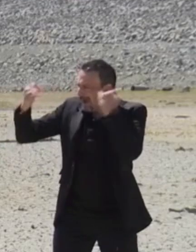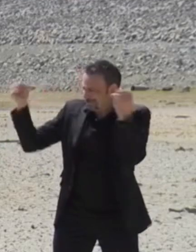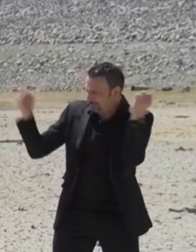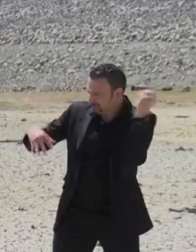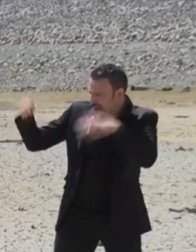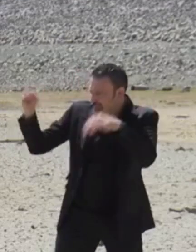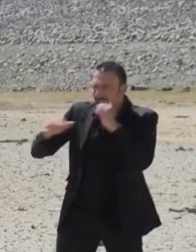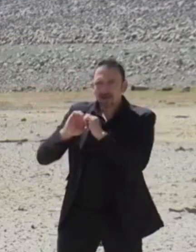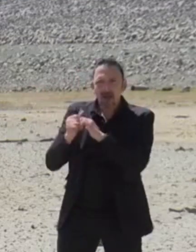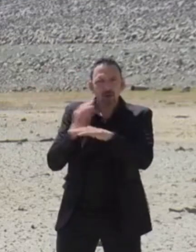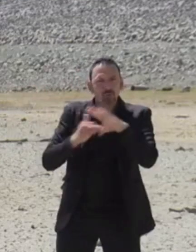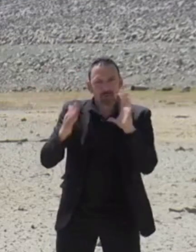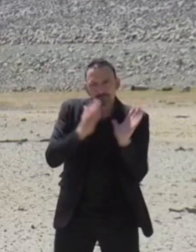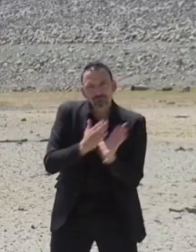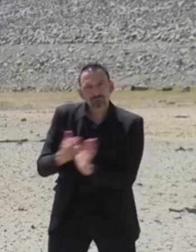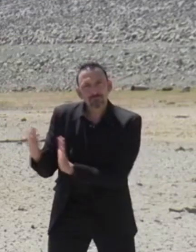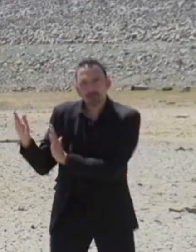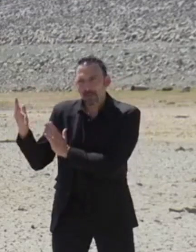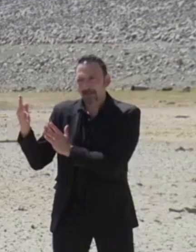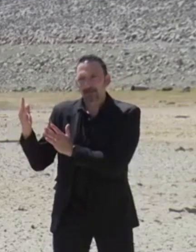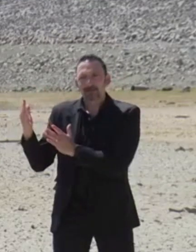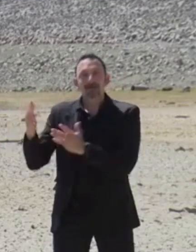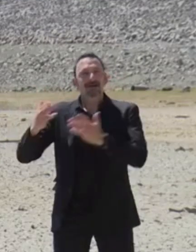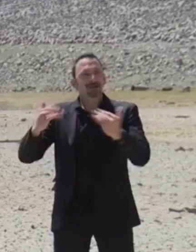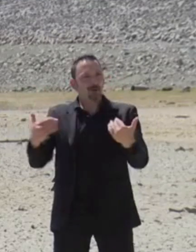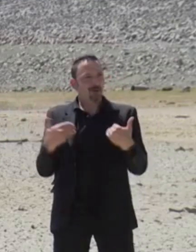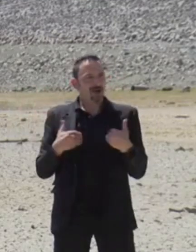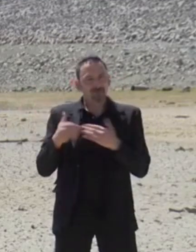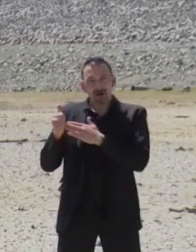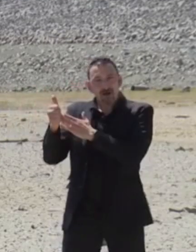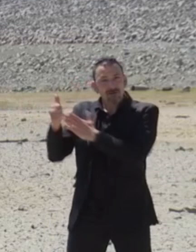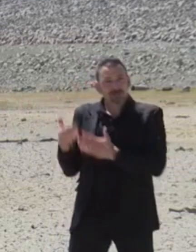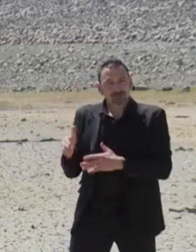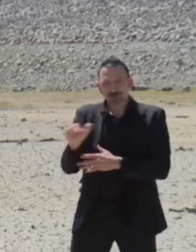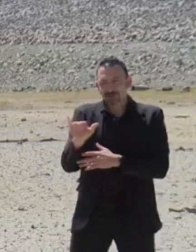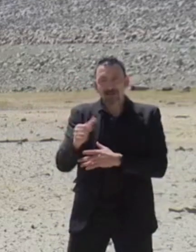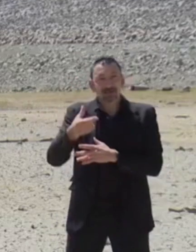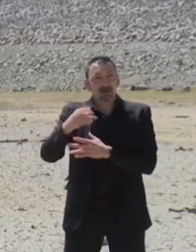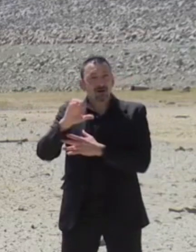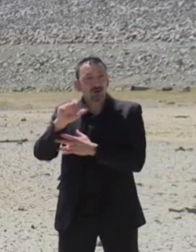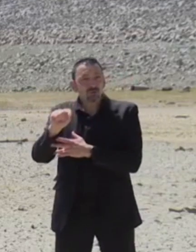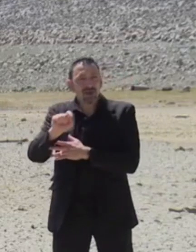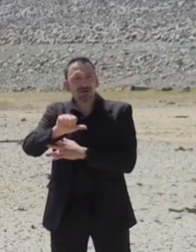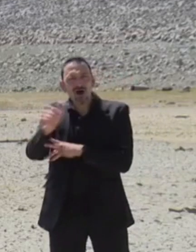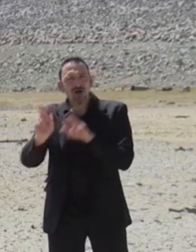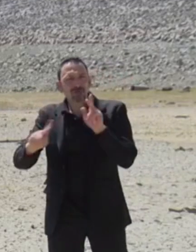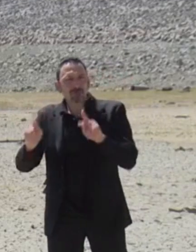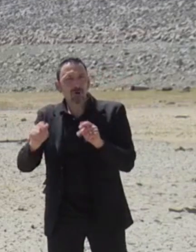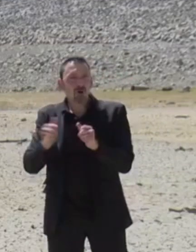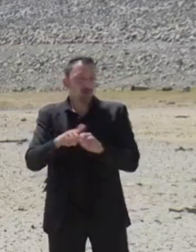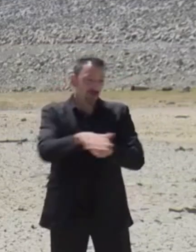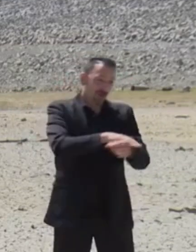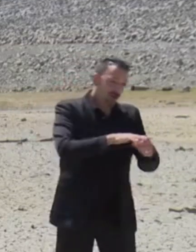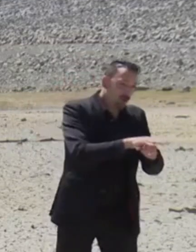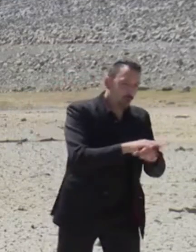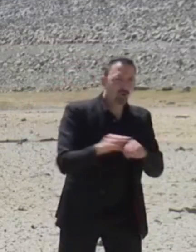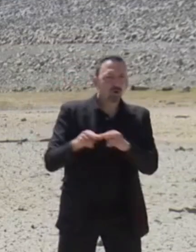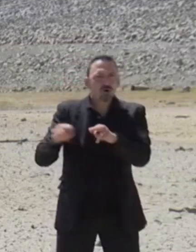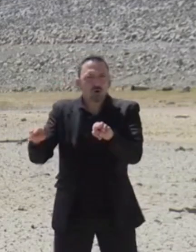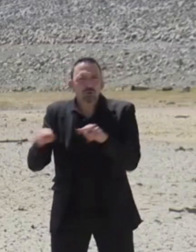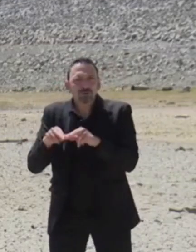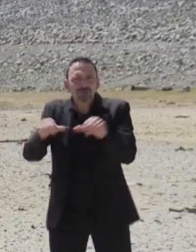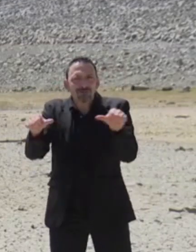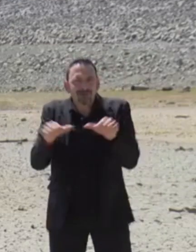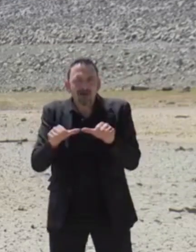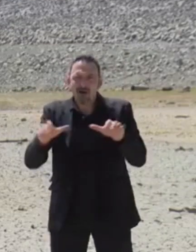the opportunity for our leaders here, Grant and others, in partnership with local and regional leaders, to have the flexibility to